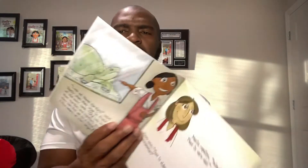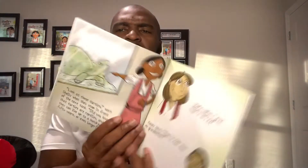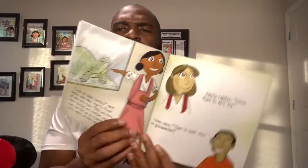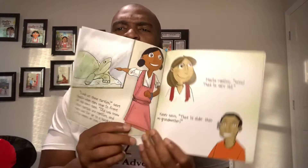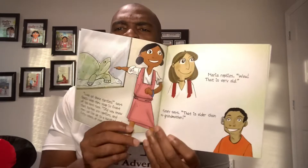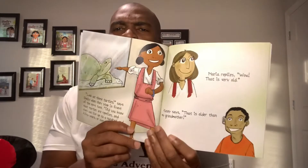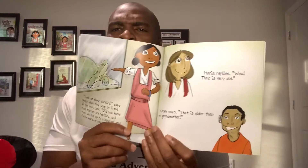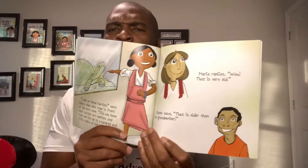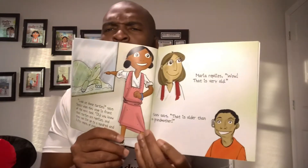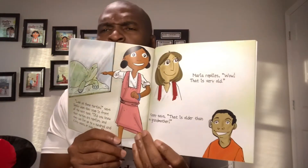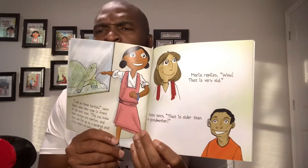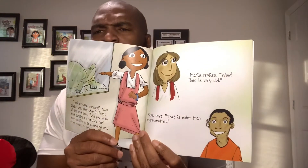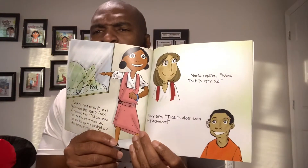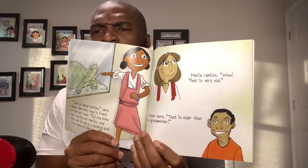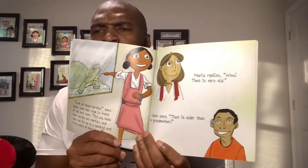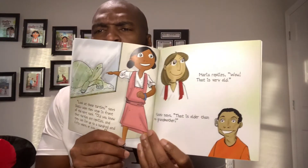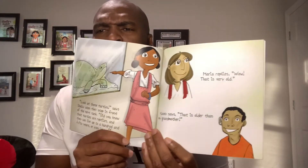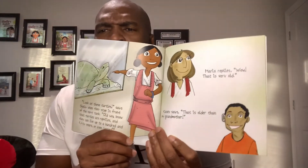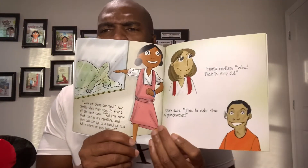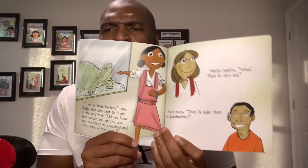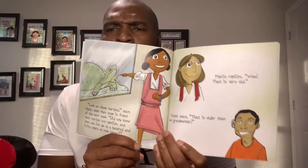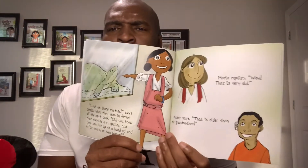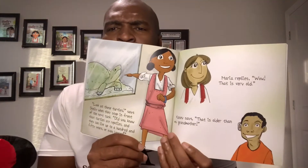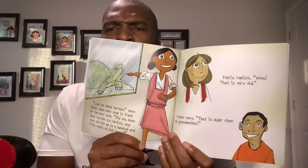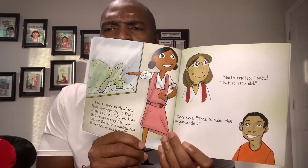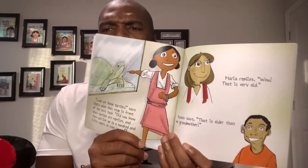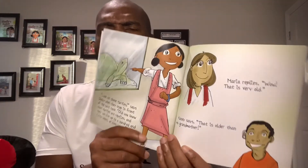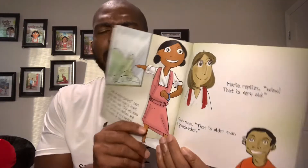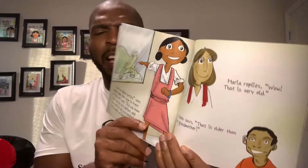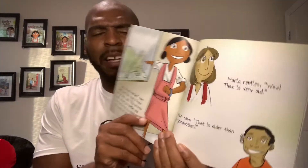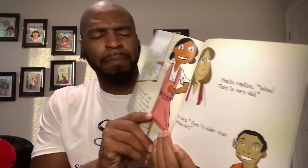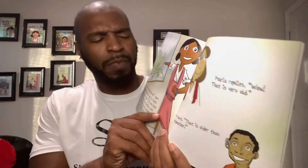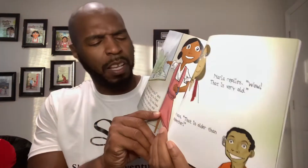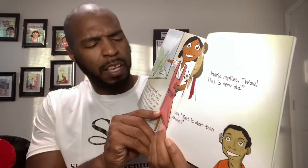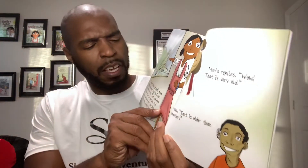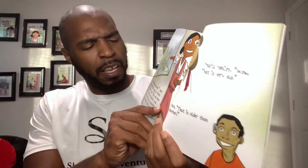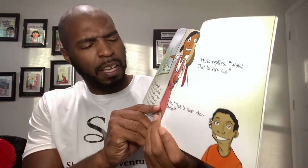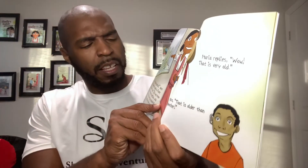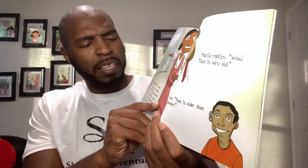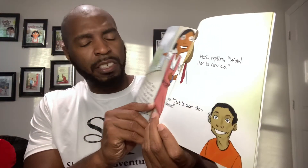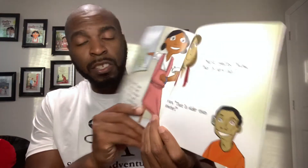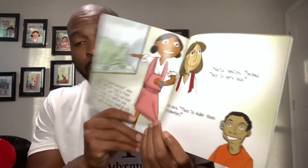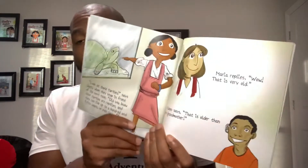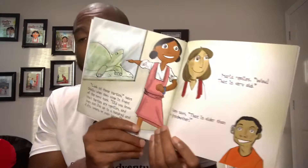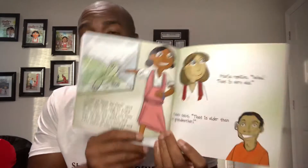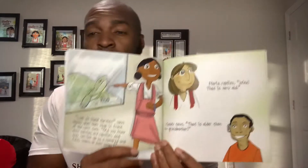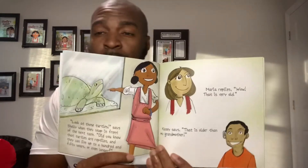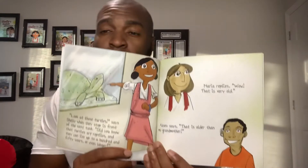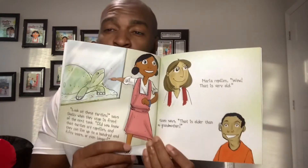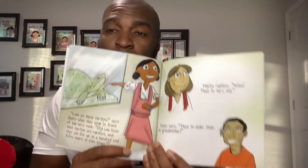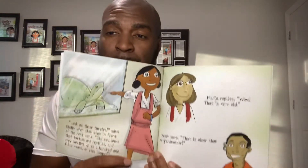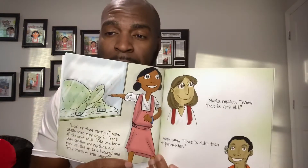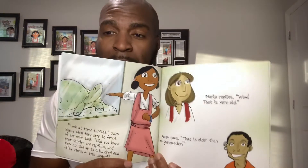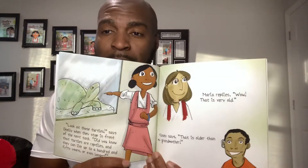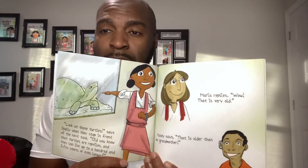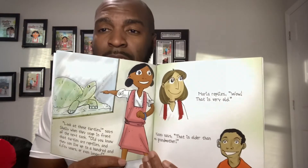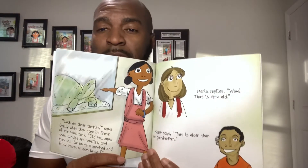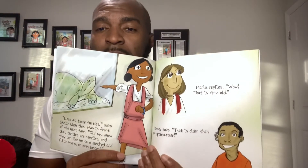Look at those turtles, says Shelly when they stop in front of the next tank. Did you know that turtles are reptiles and they